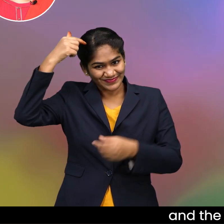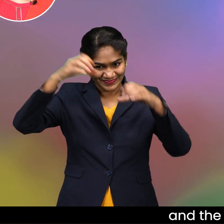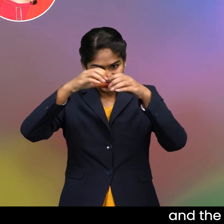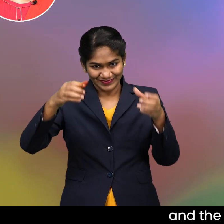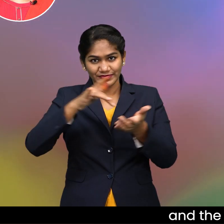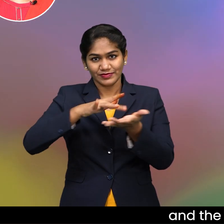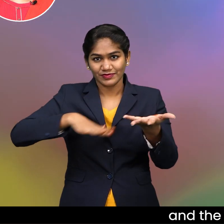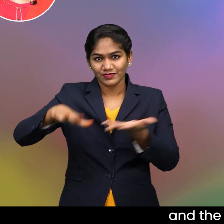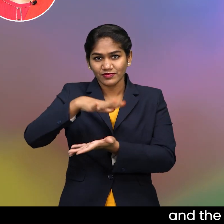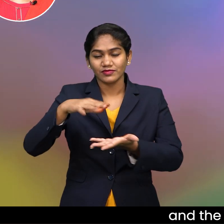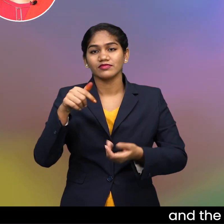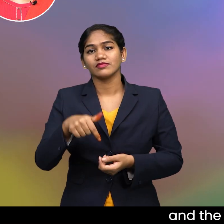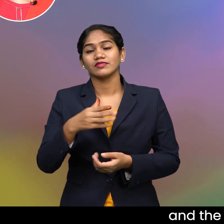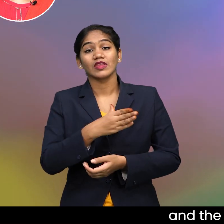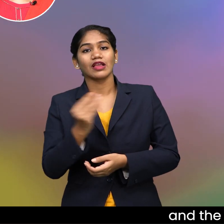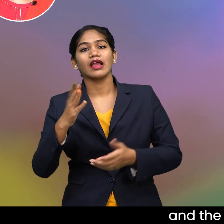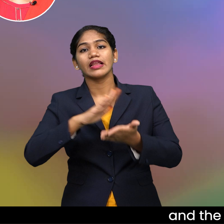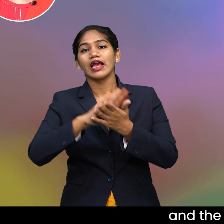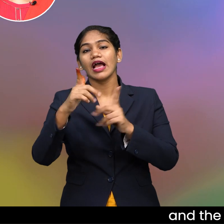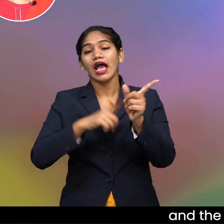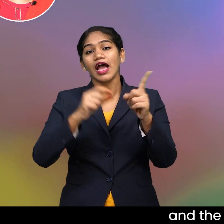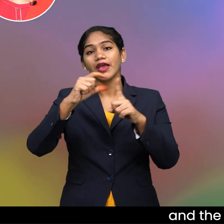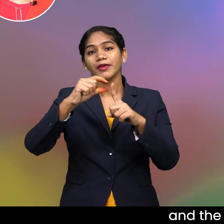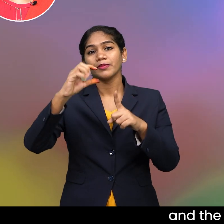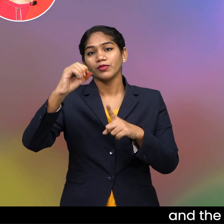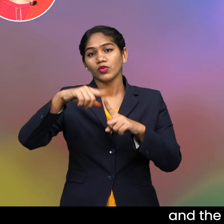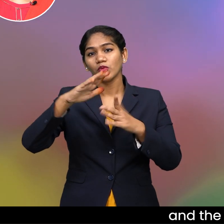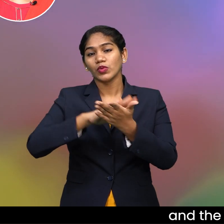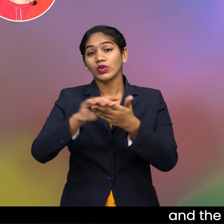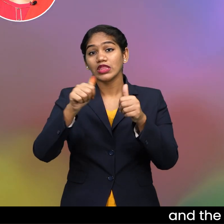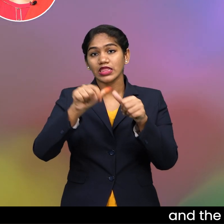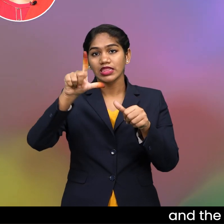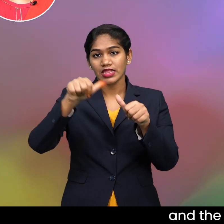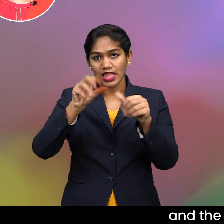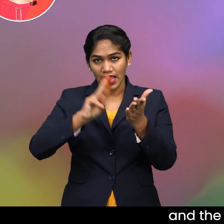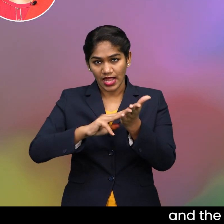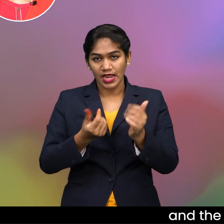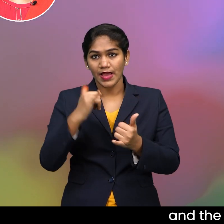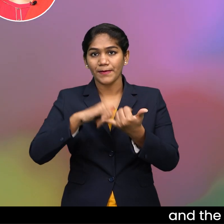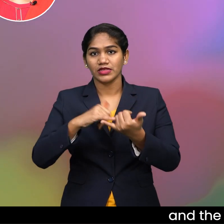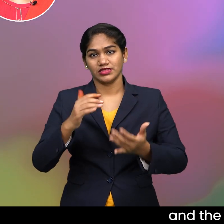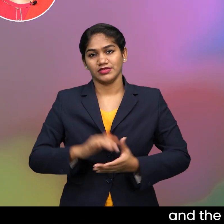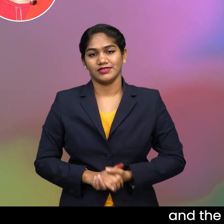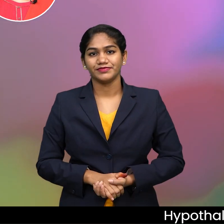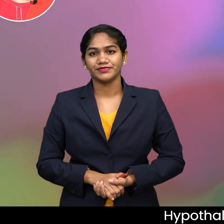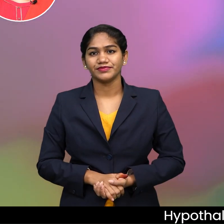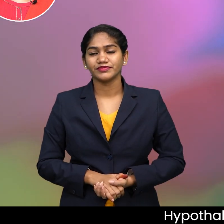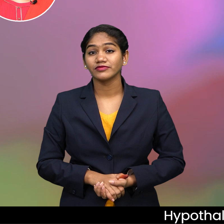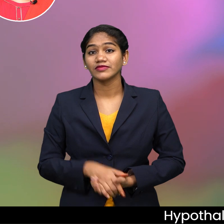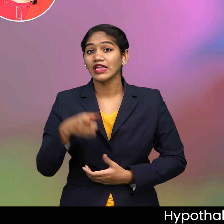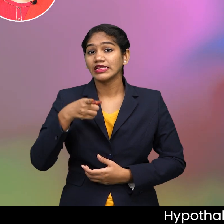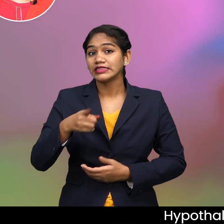and the hypothalamus.